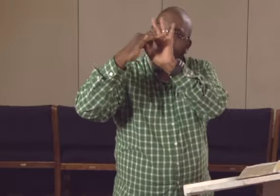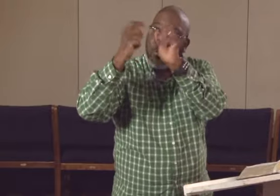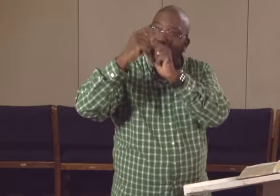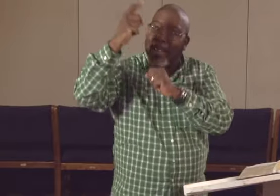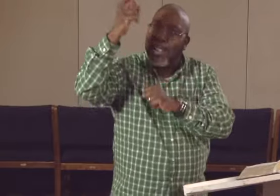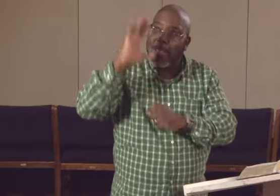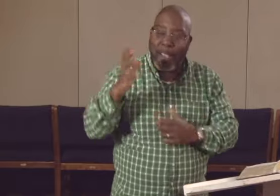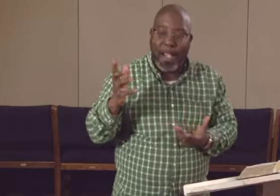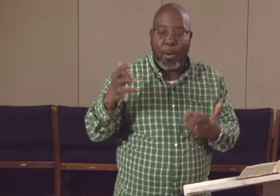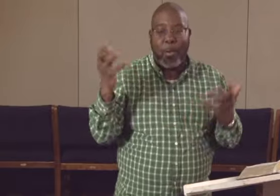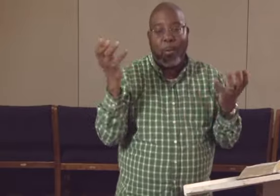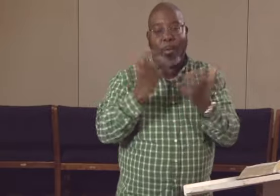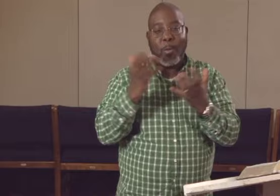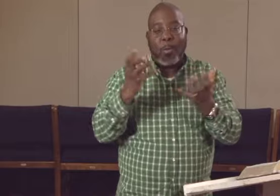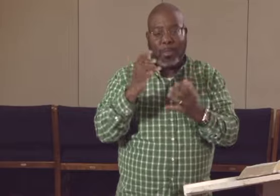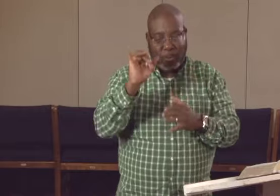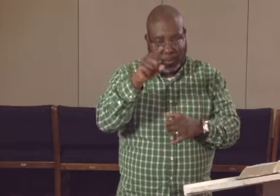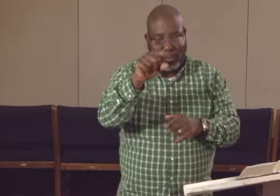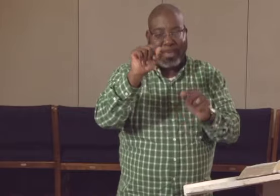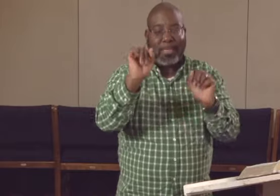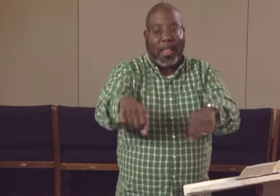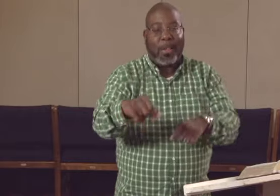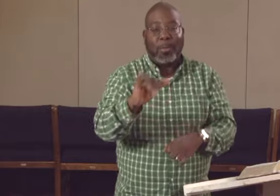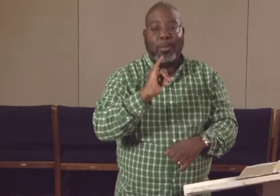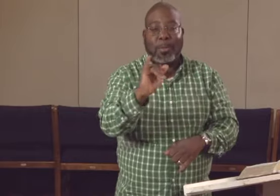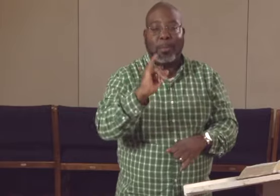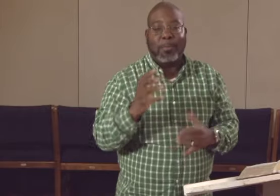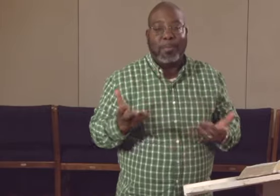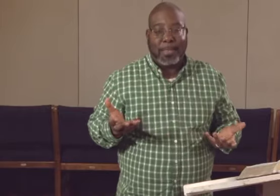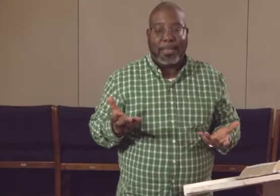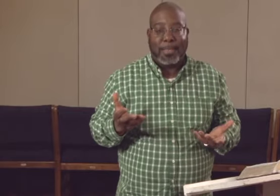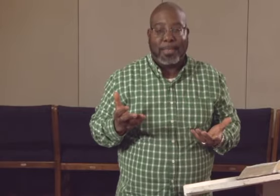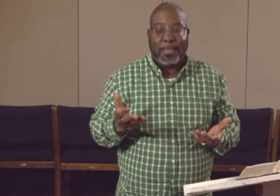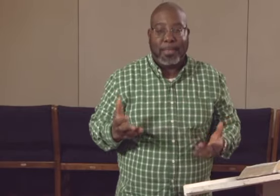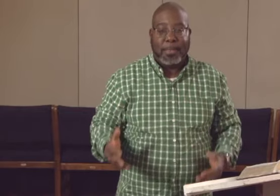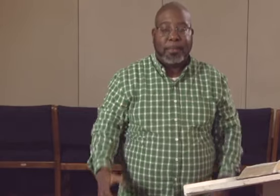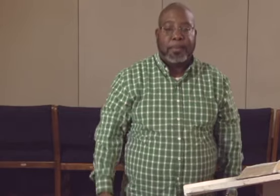you should be a relationship with God. Wow, you can have that as well.